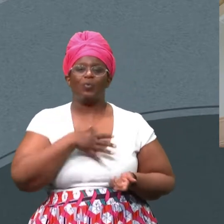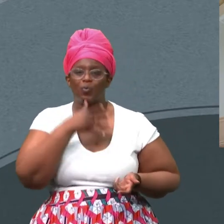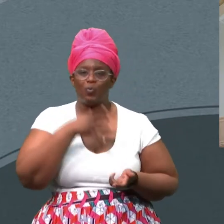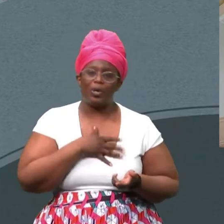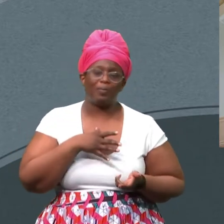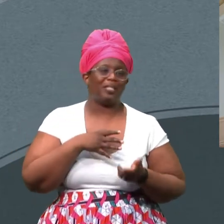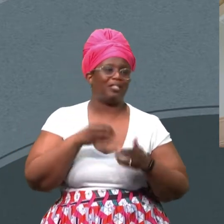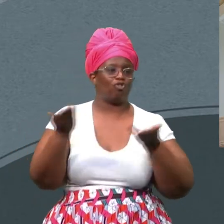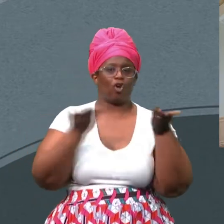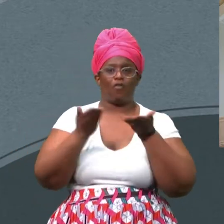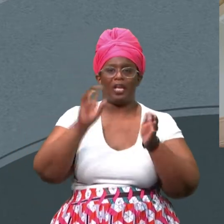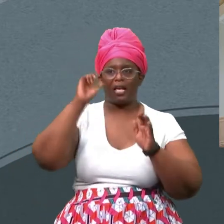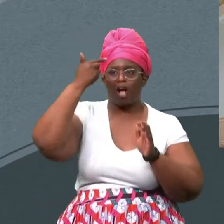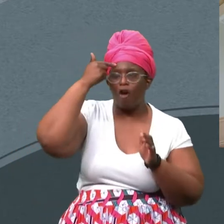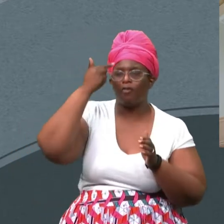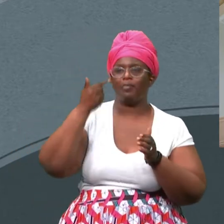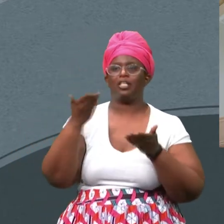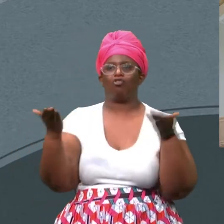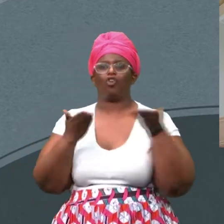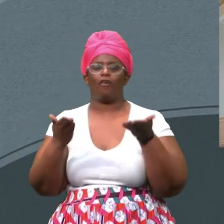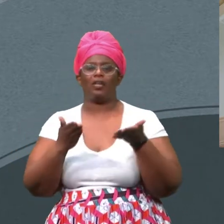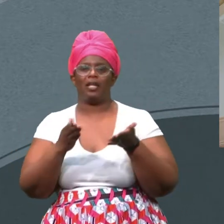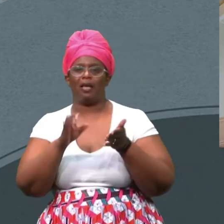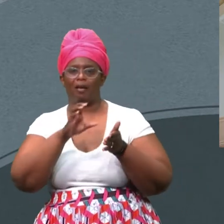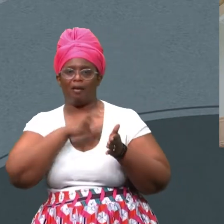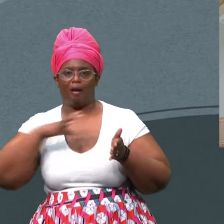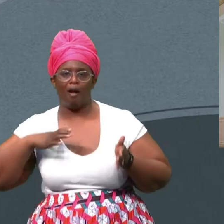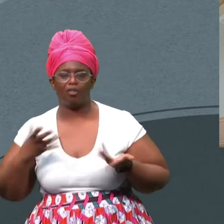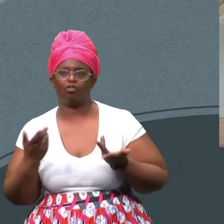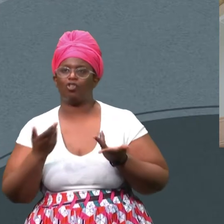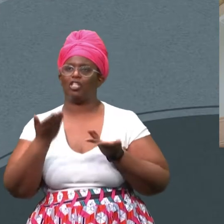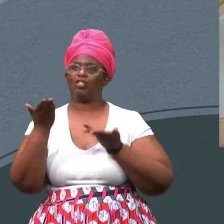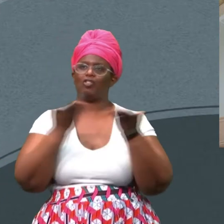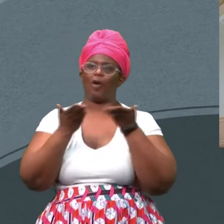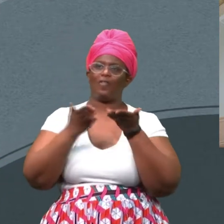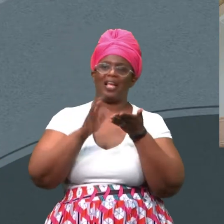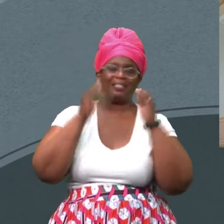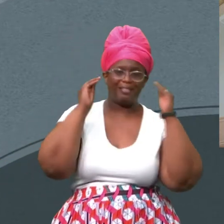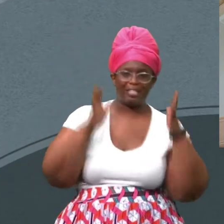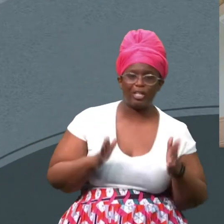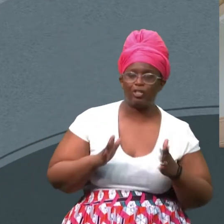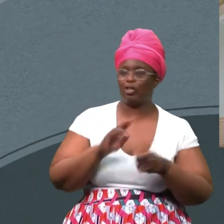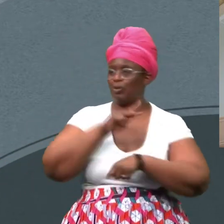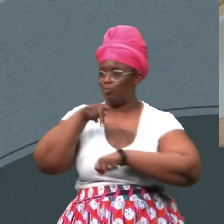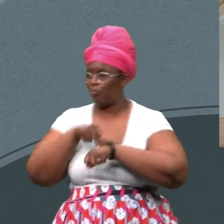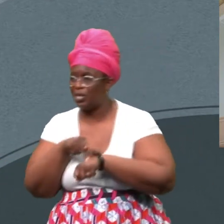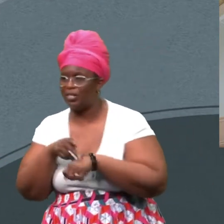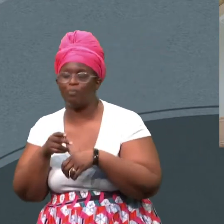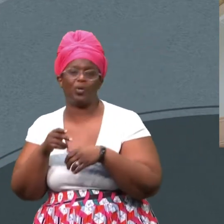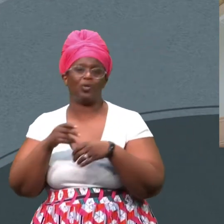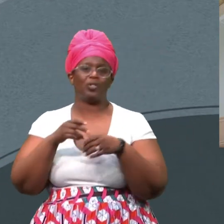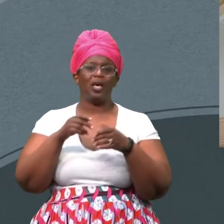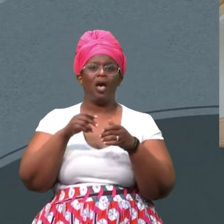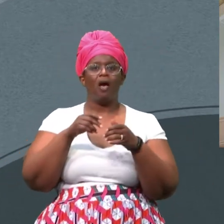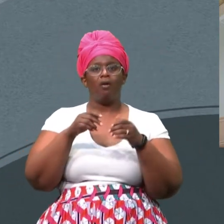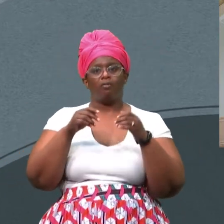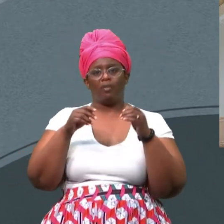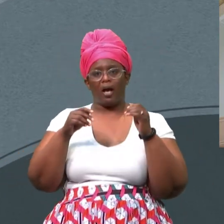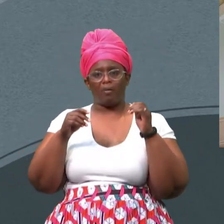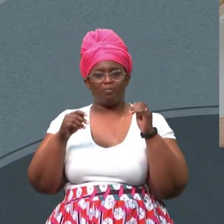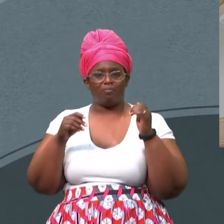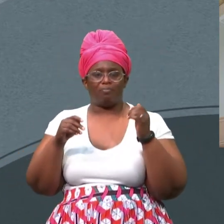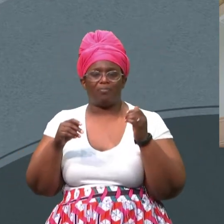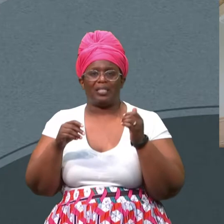and Marys in the Senate, and Marys that are in school systems, and Marys that are in higher education, is because